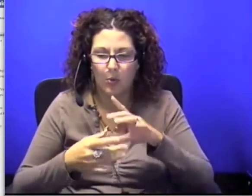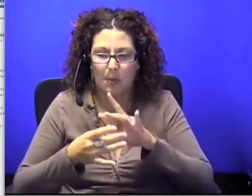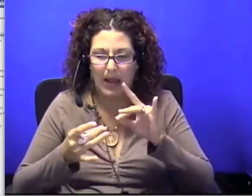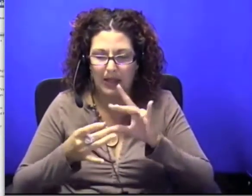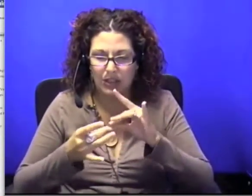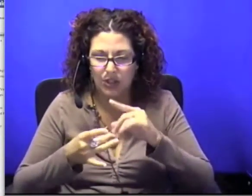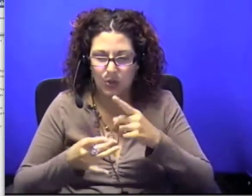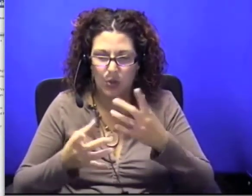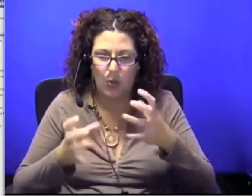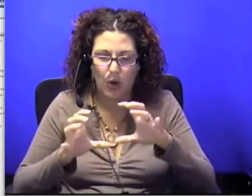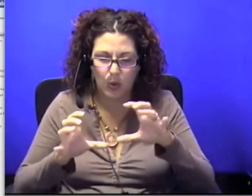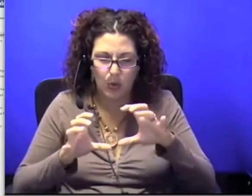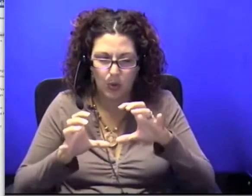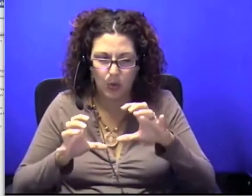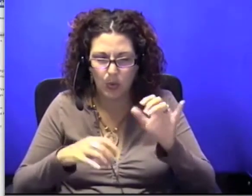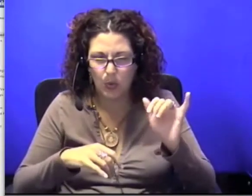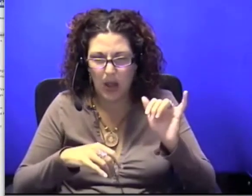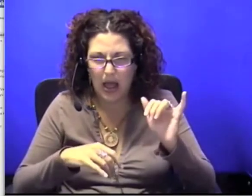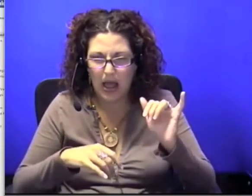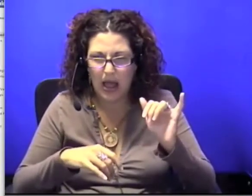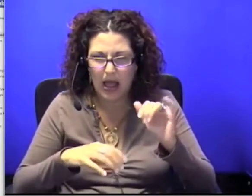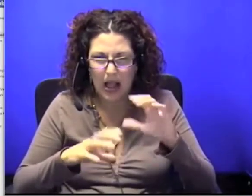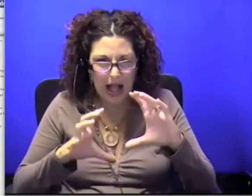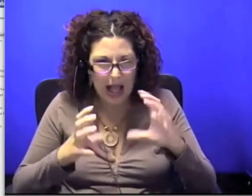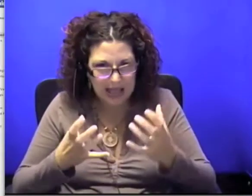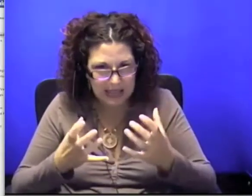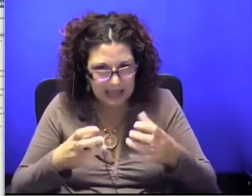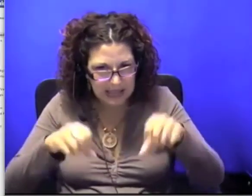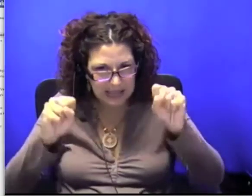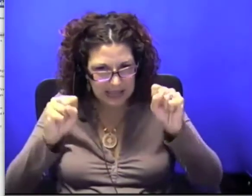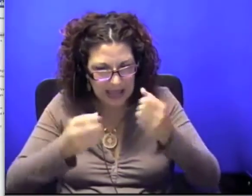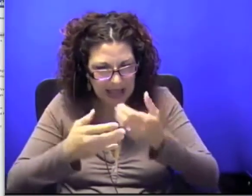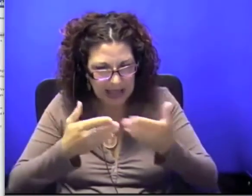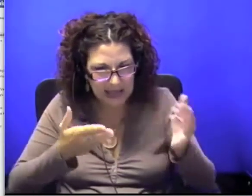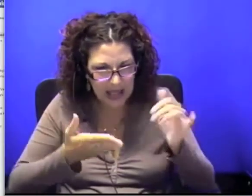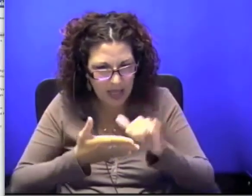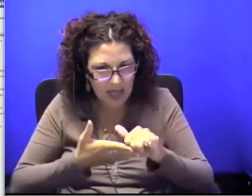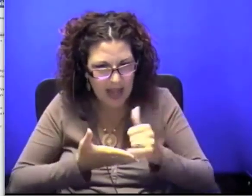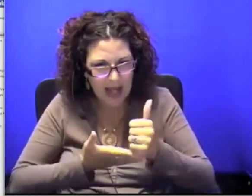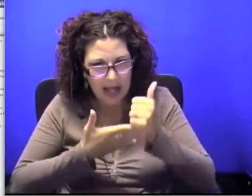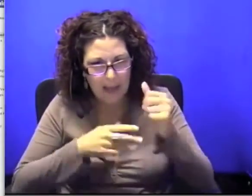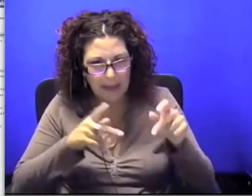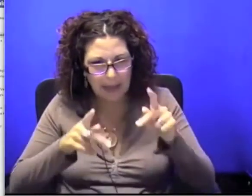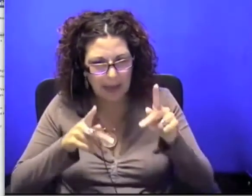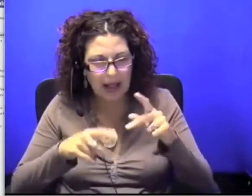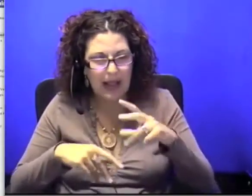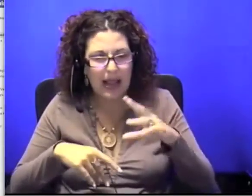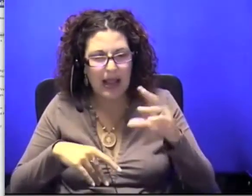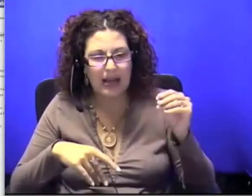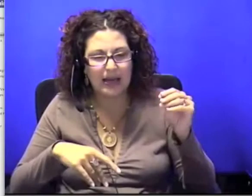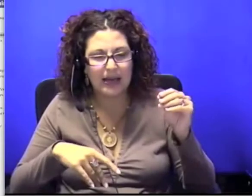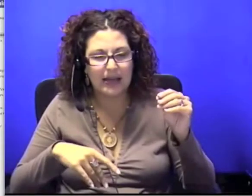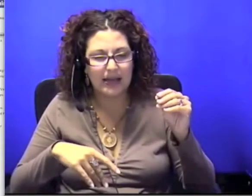to do like classes, things like that help people.